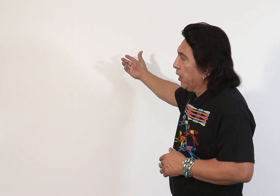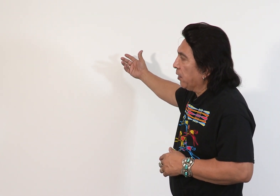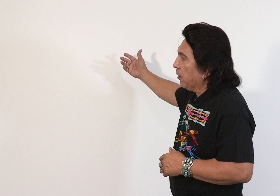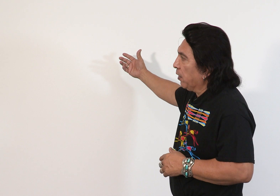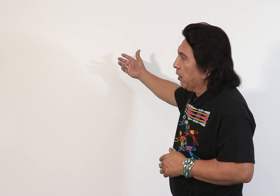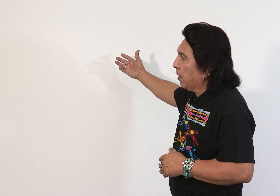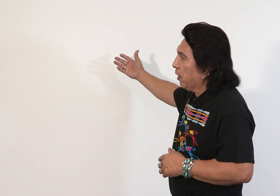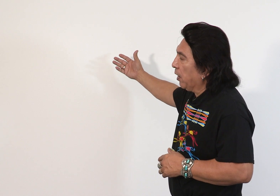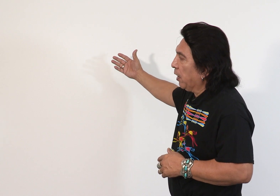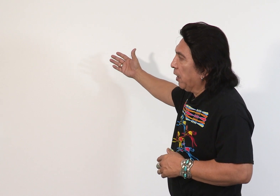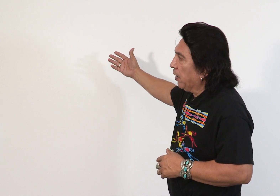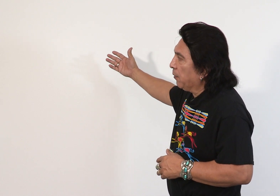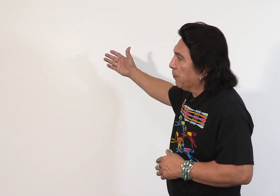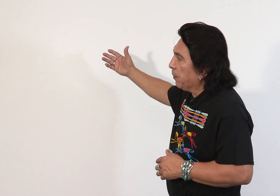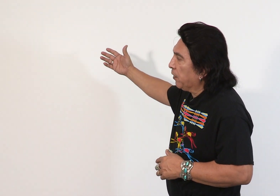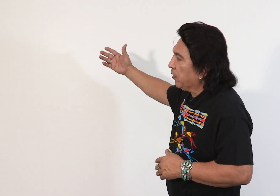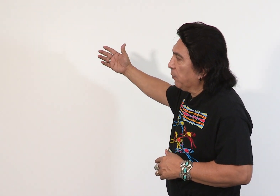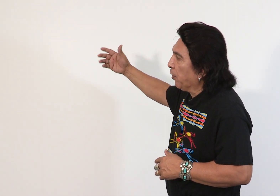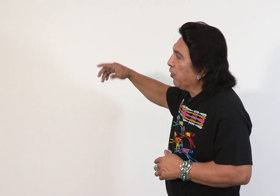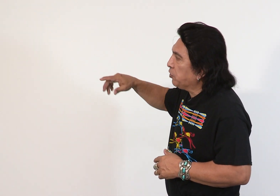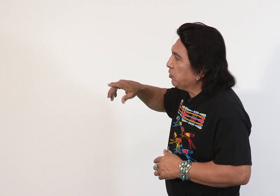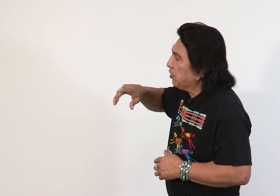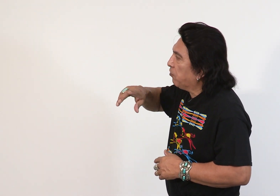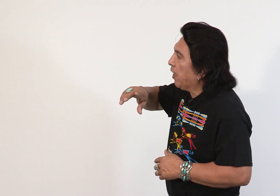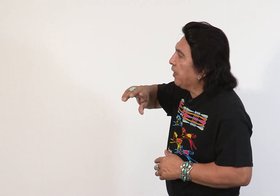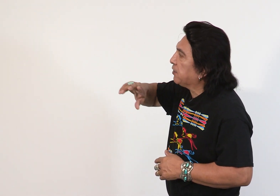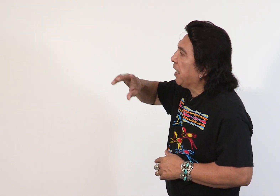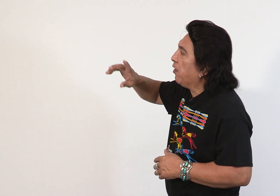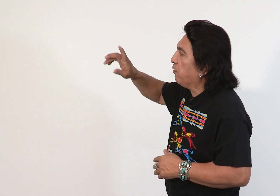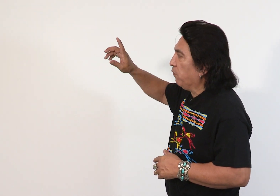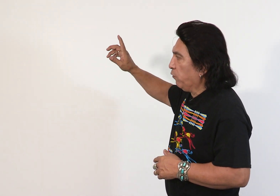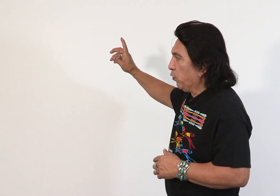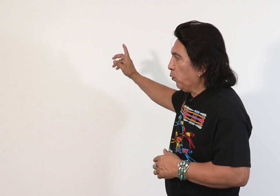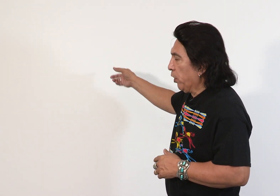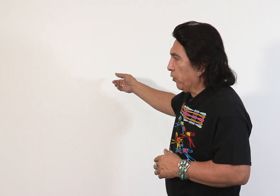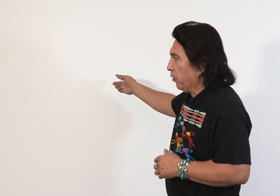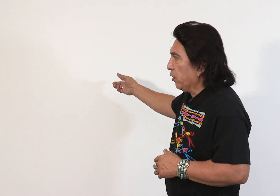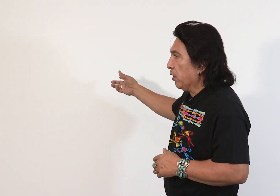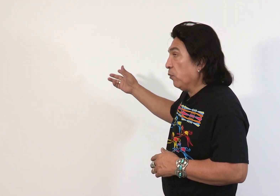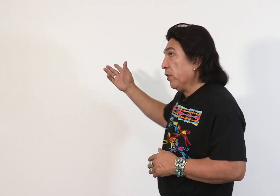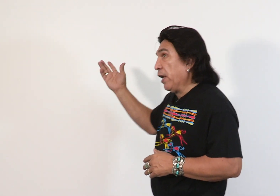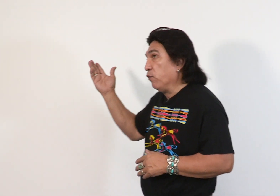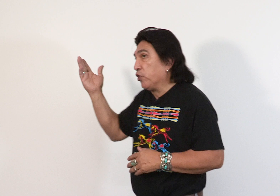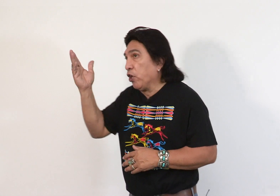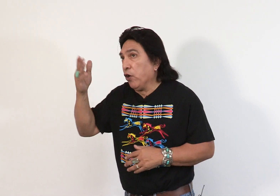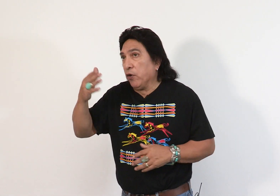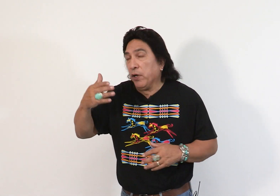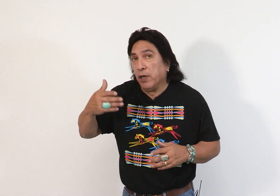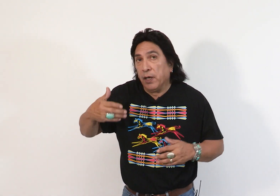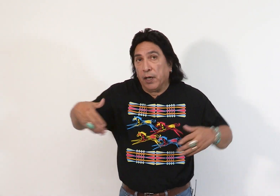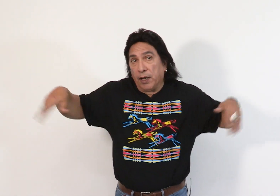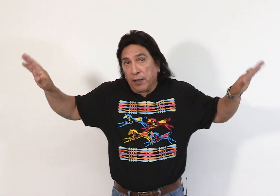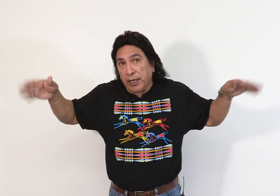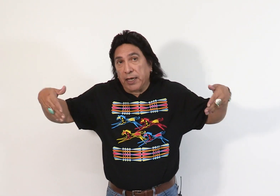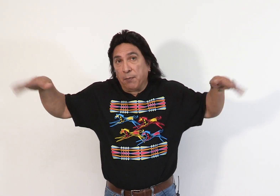and the birds usually fly south for the winter. And when they return, they come